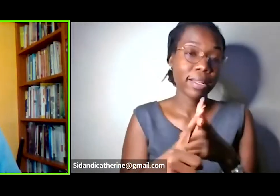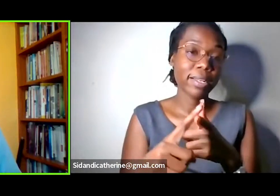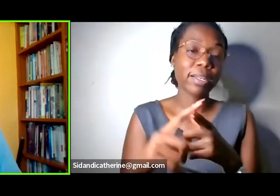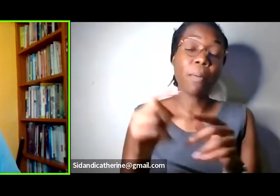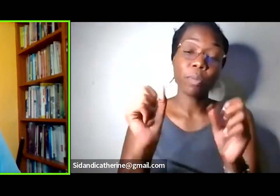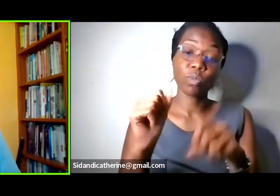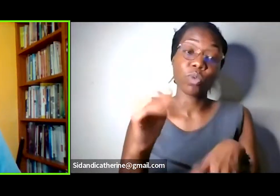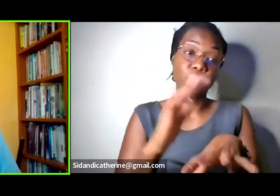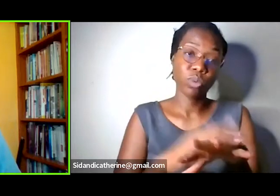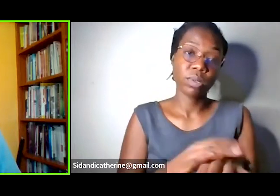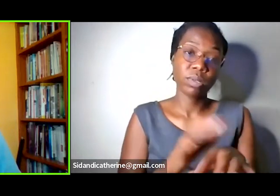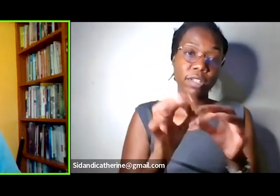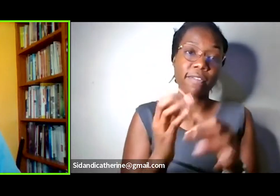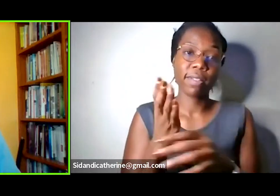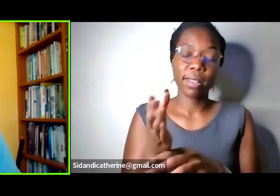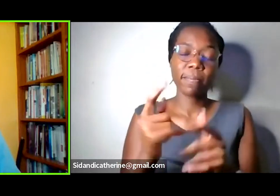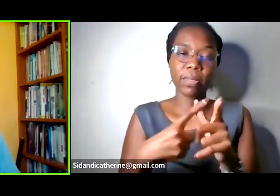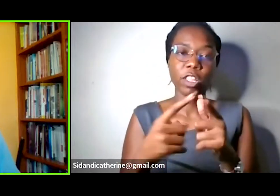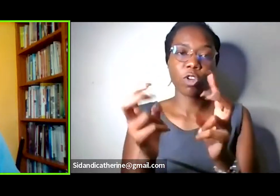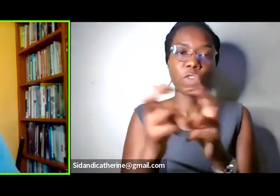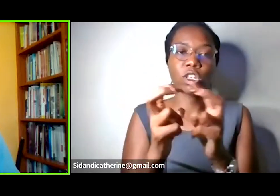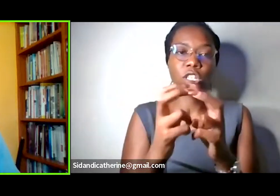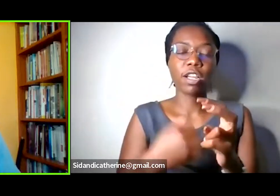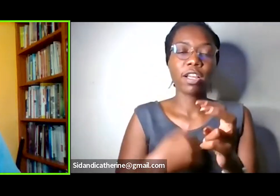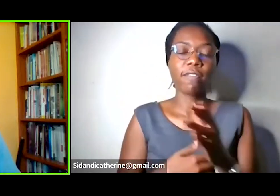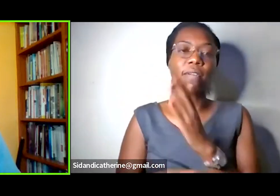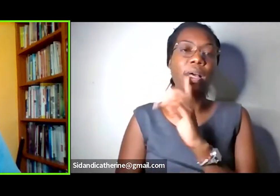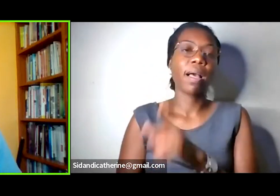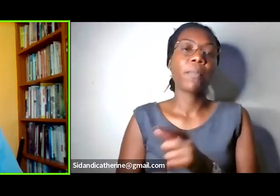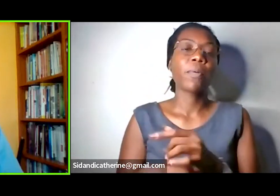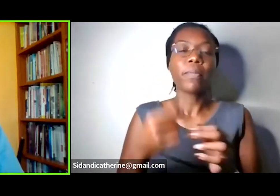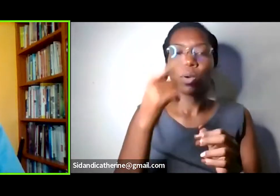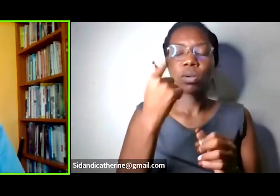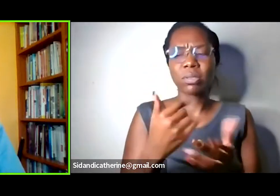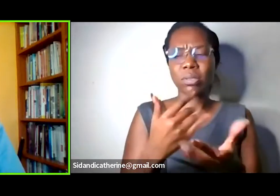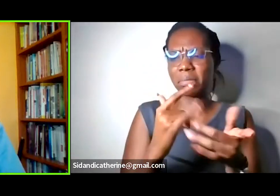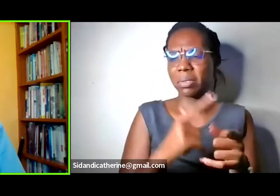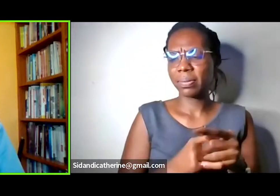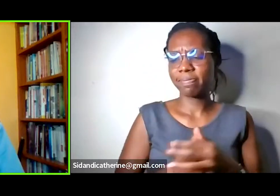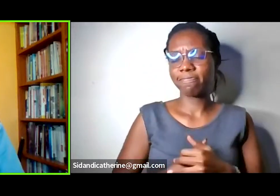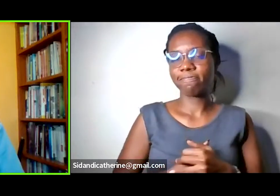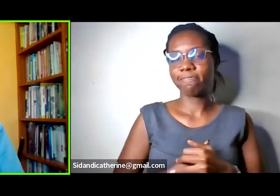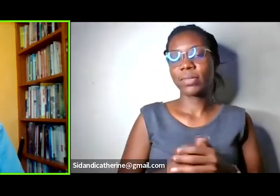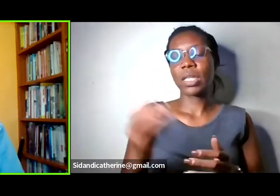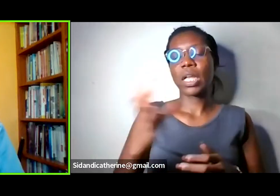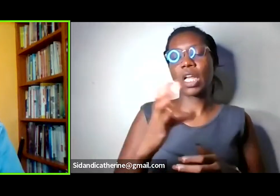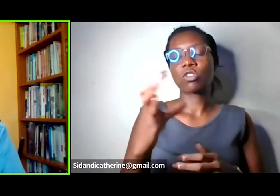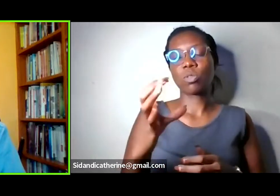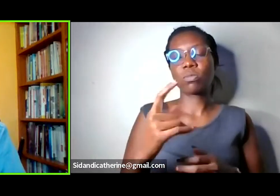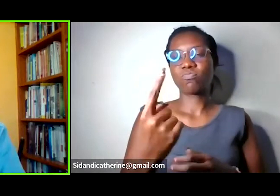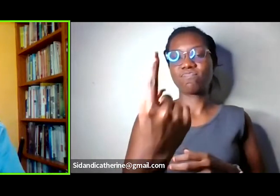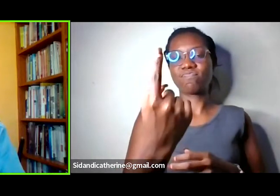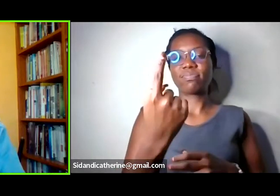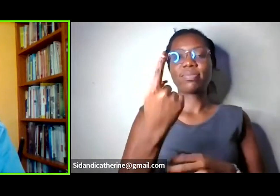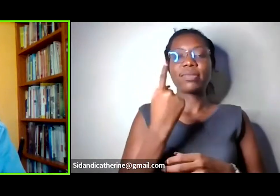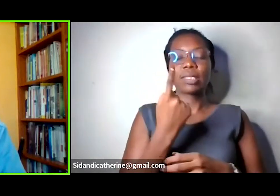You have to keep tracking what you're putting out there. You have to keep tracking what is working. You have to keep tracking,